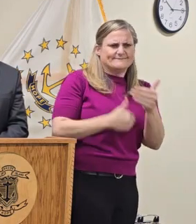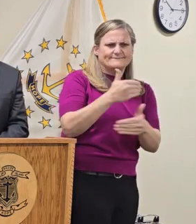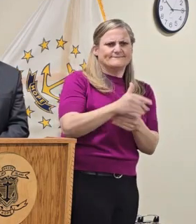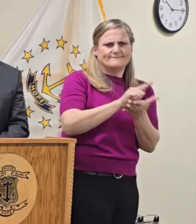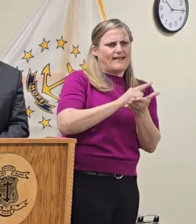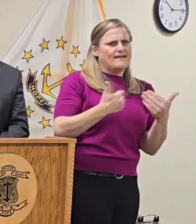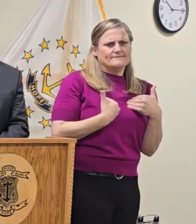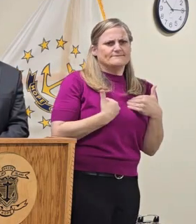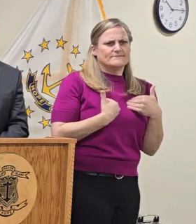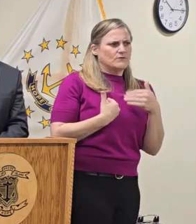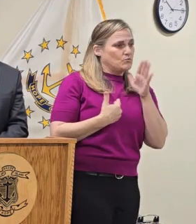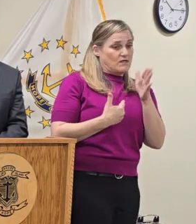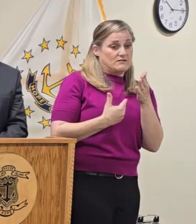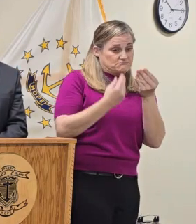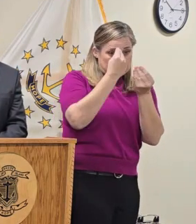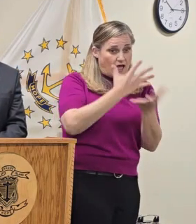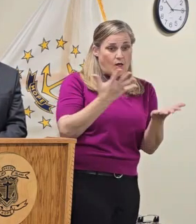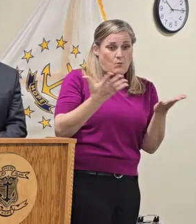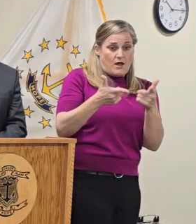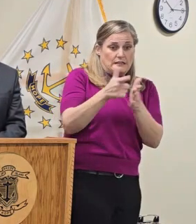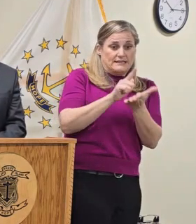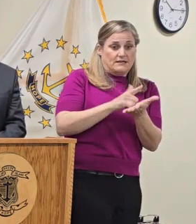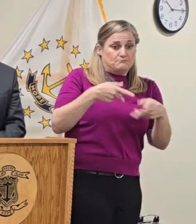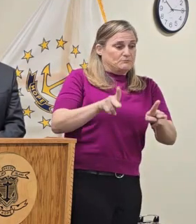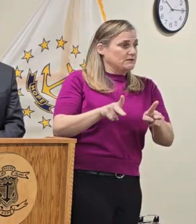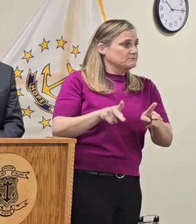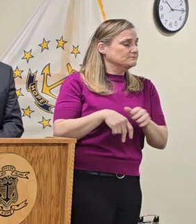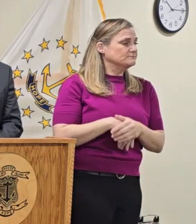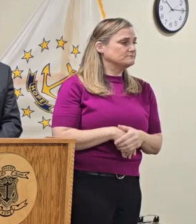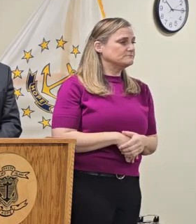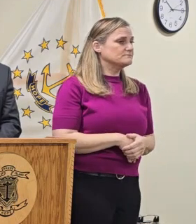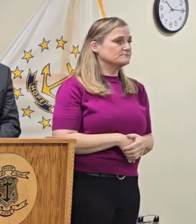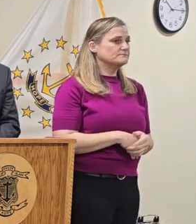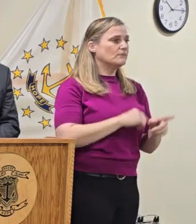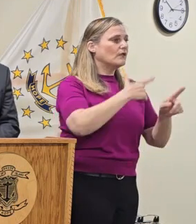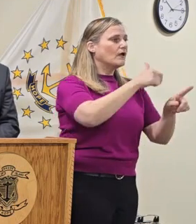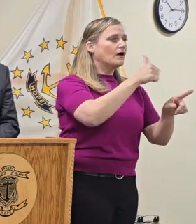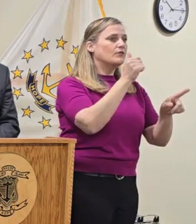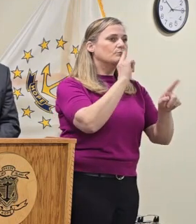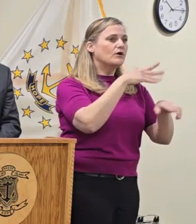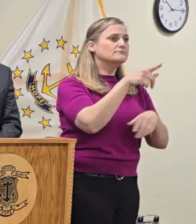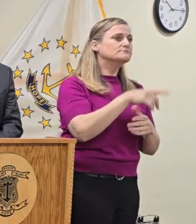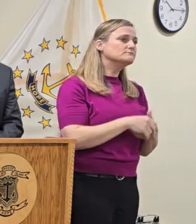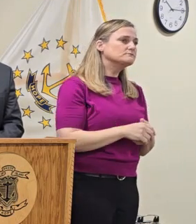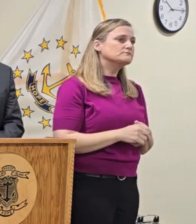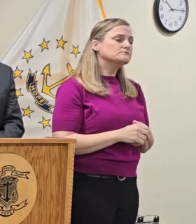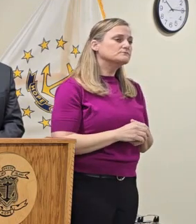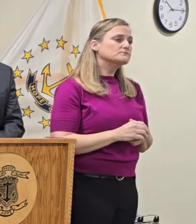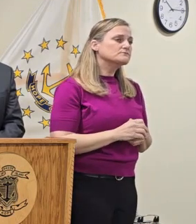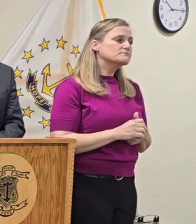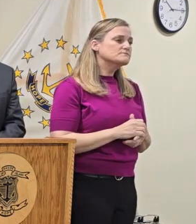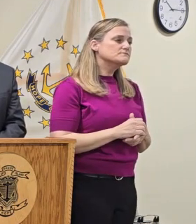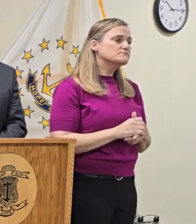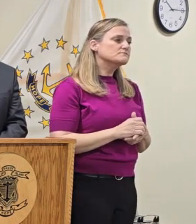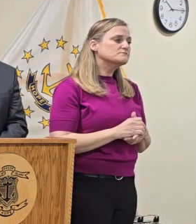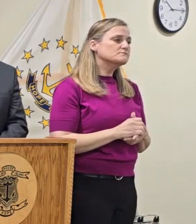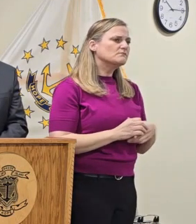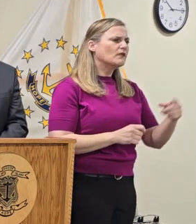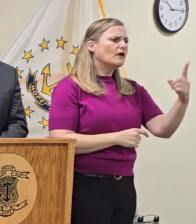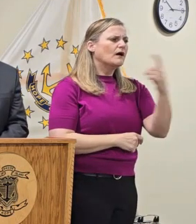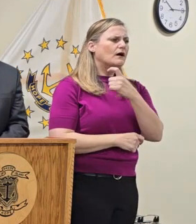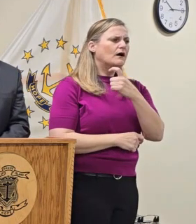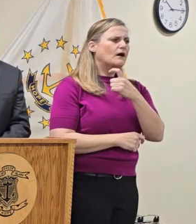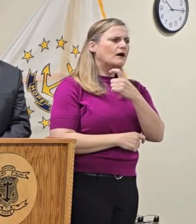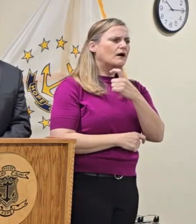to the taxpayers of the state of Rhode Island. Steph? Governor, do you expect any additional accountability outside of the lawsuit, such as for